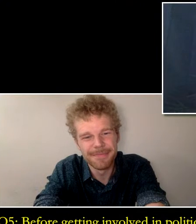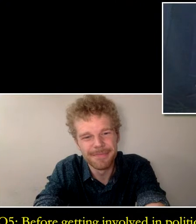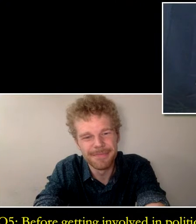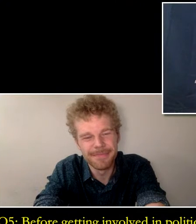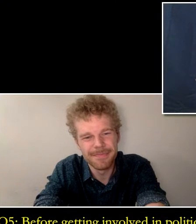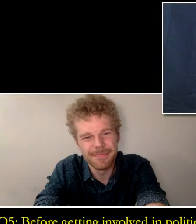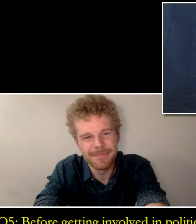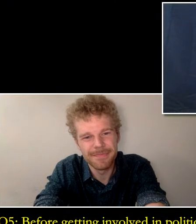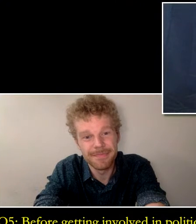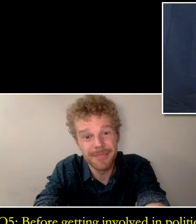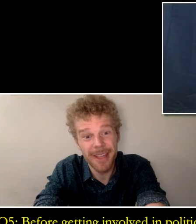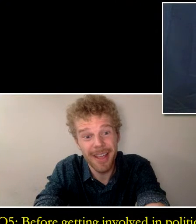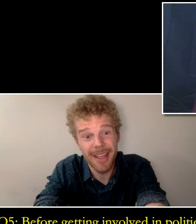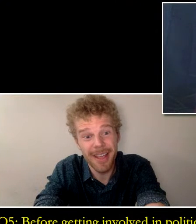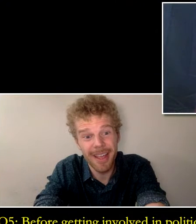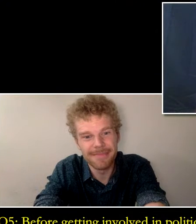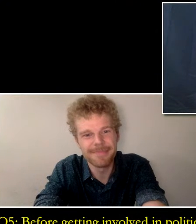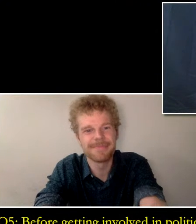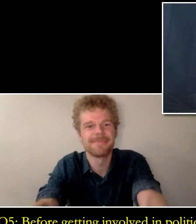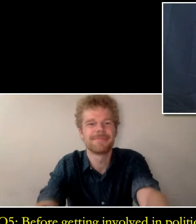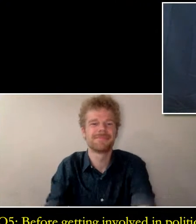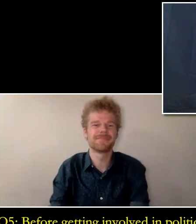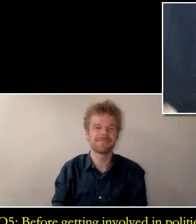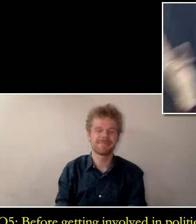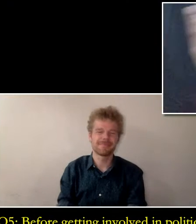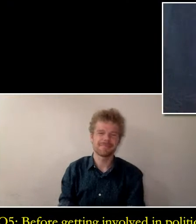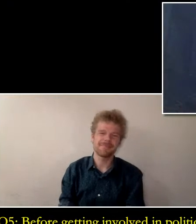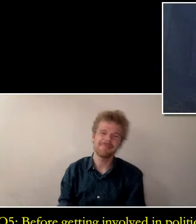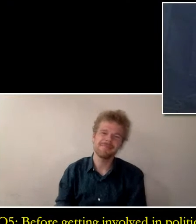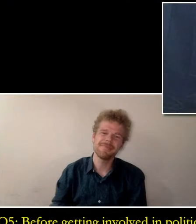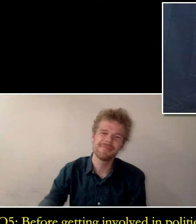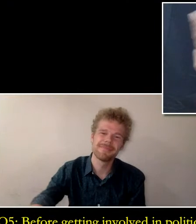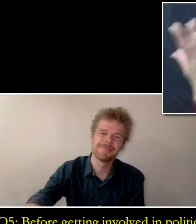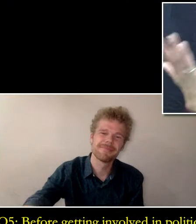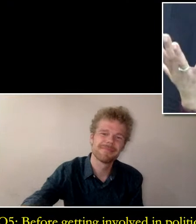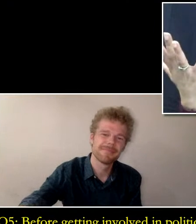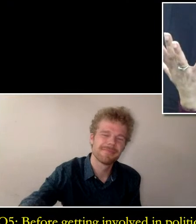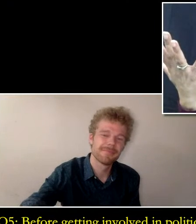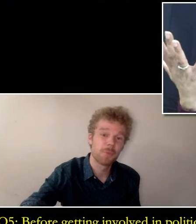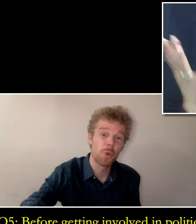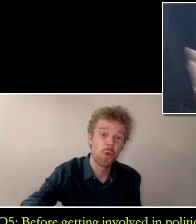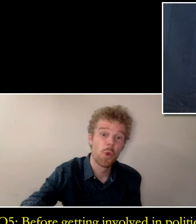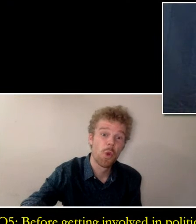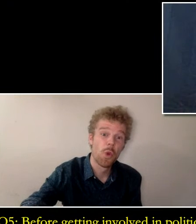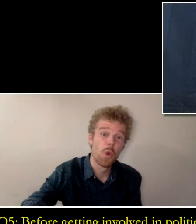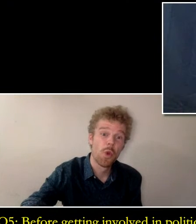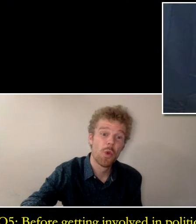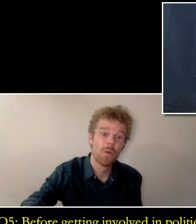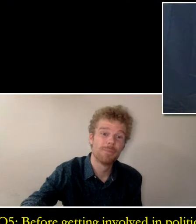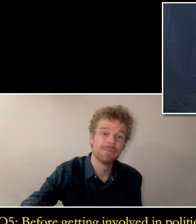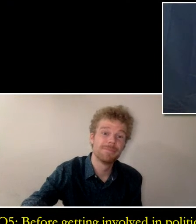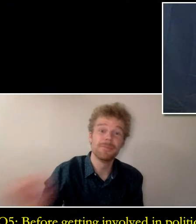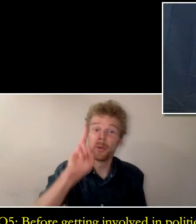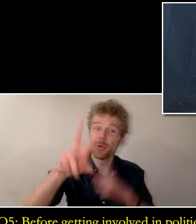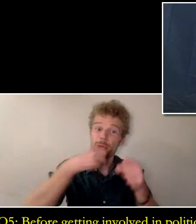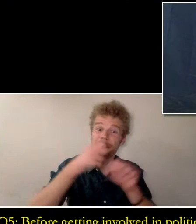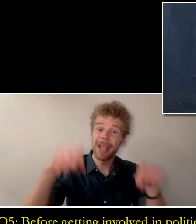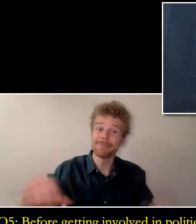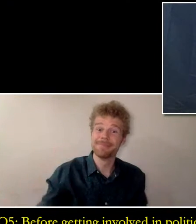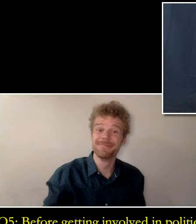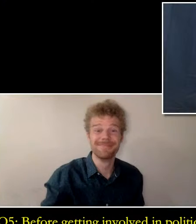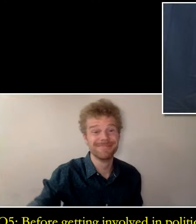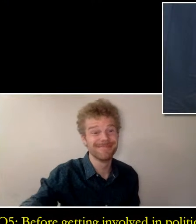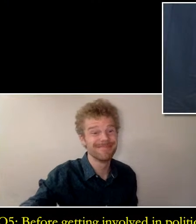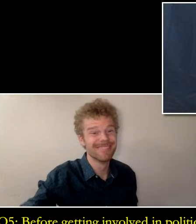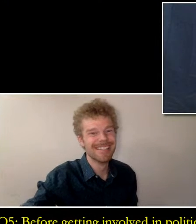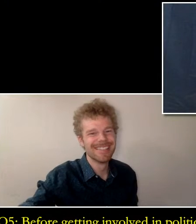us, please think about these things. It's time for us to think about it, because in the next 4 years, we're